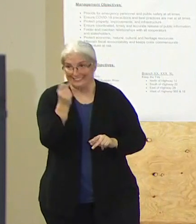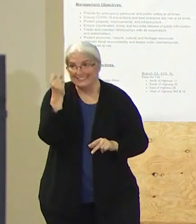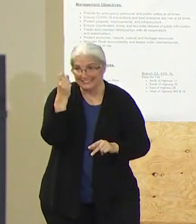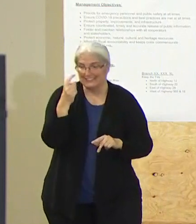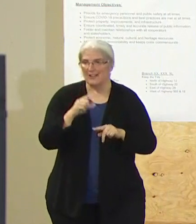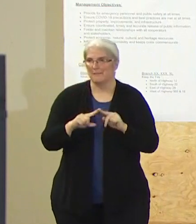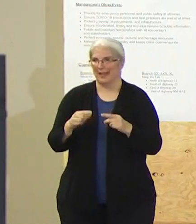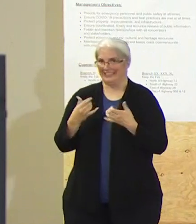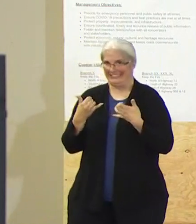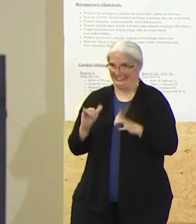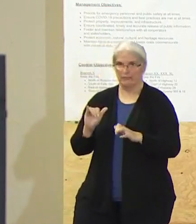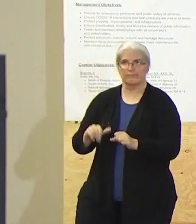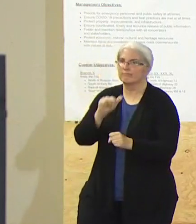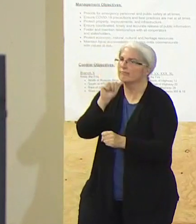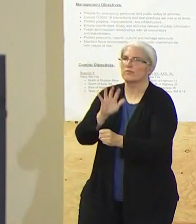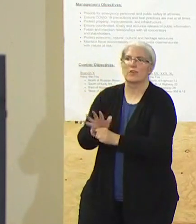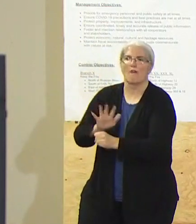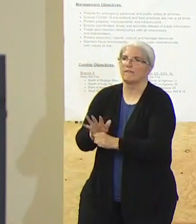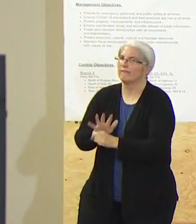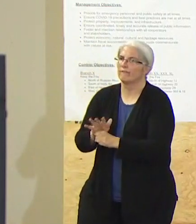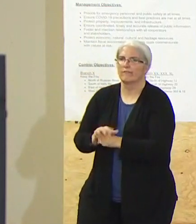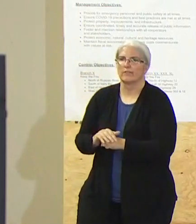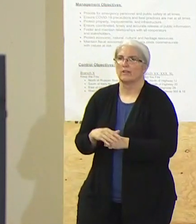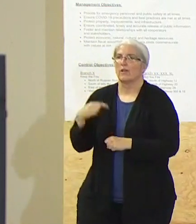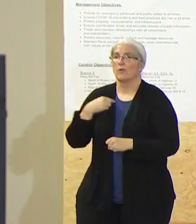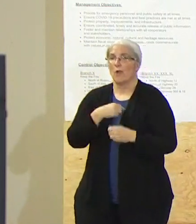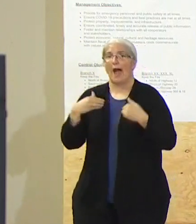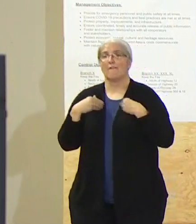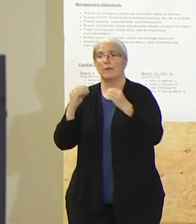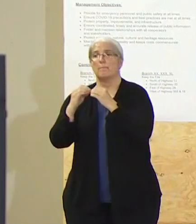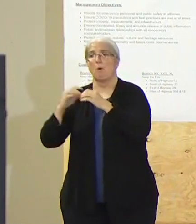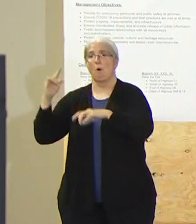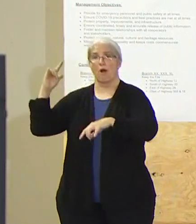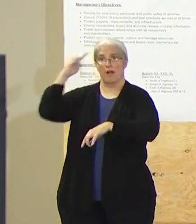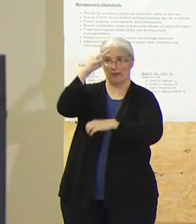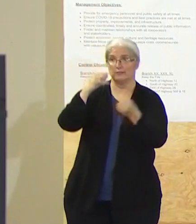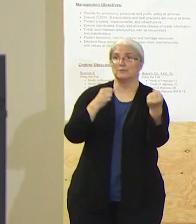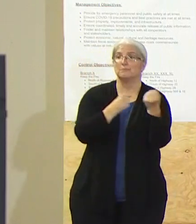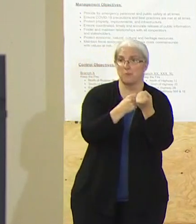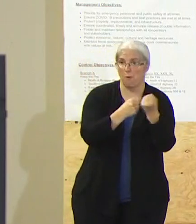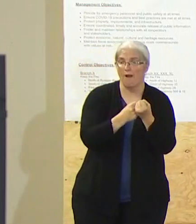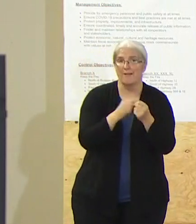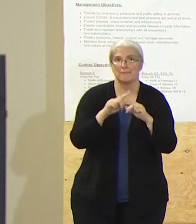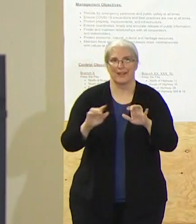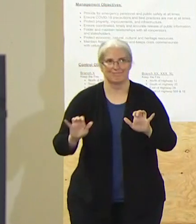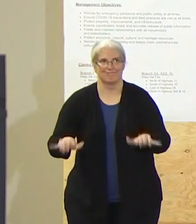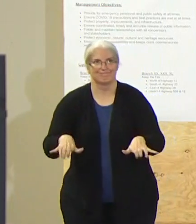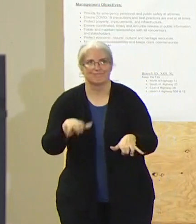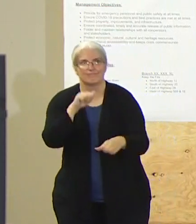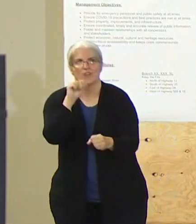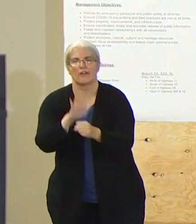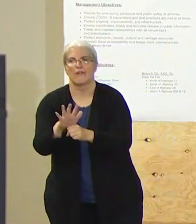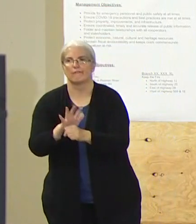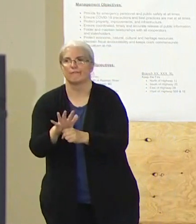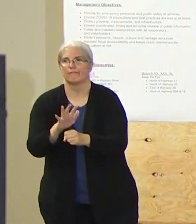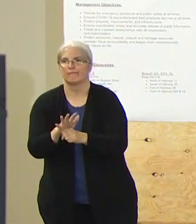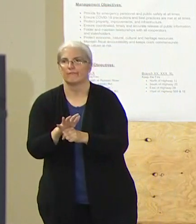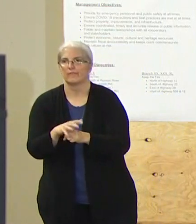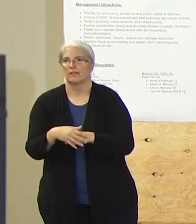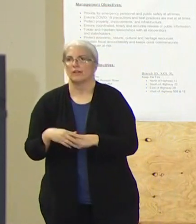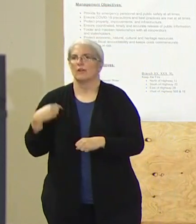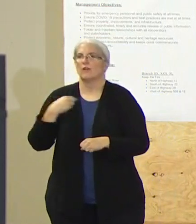but it's still not enough. And that's why we need the support of our federal partners and the